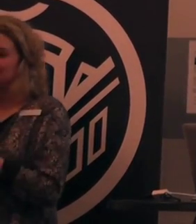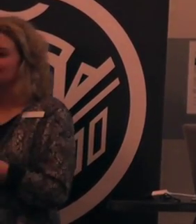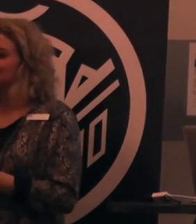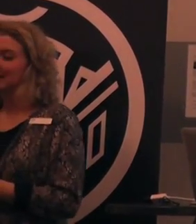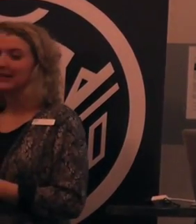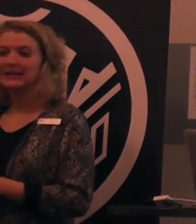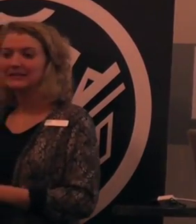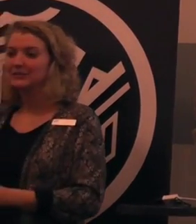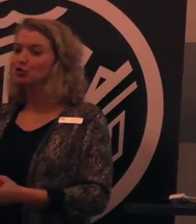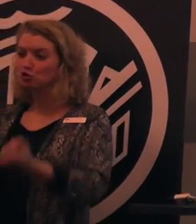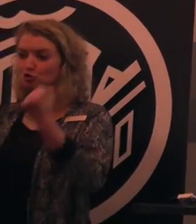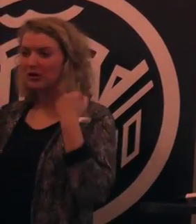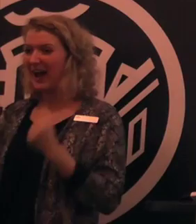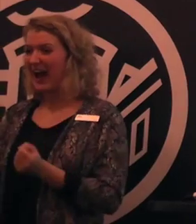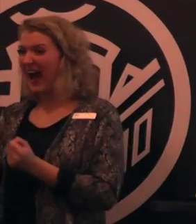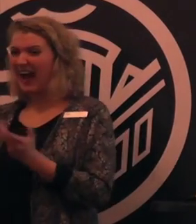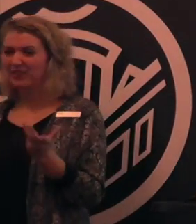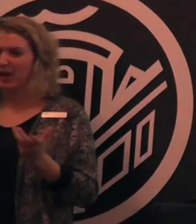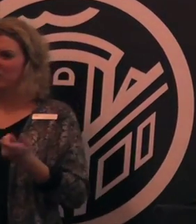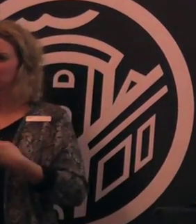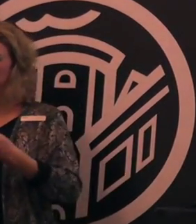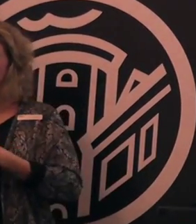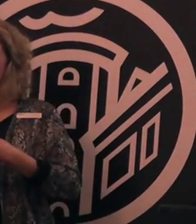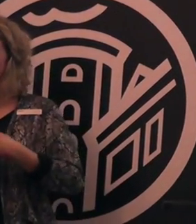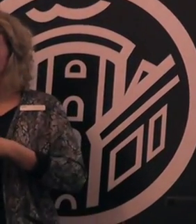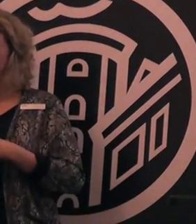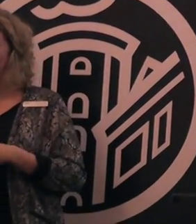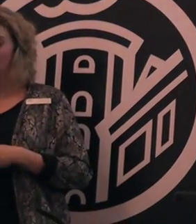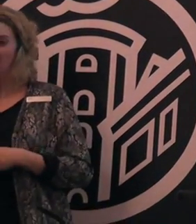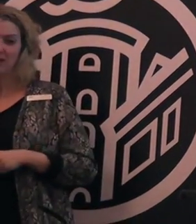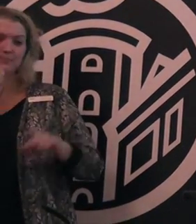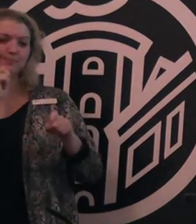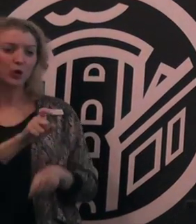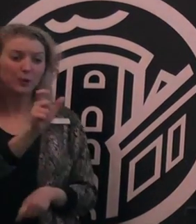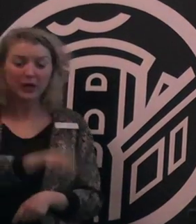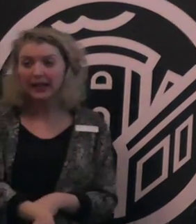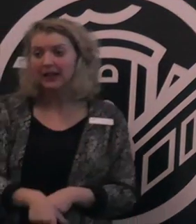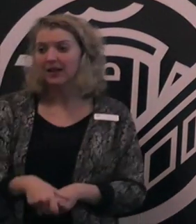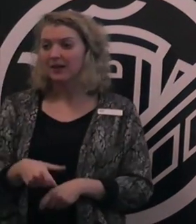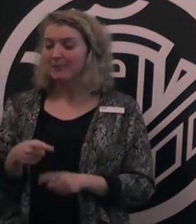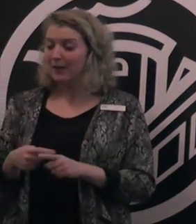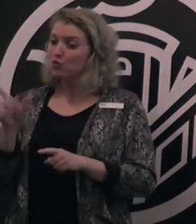vendors spit on her, and she's just refusing to not stand up for her son.